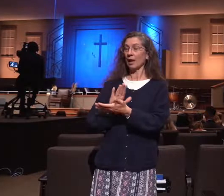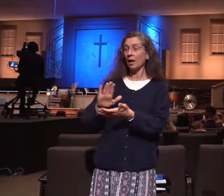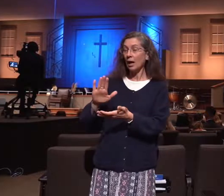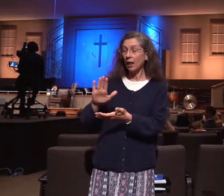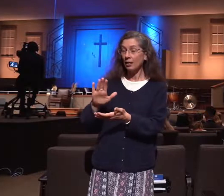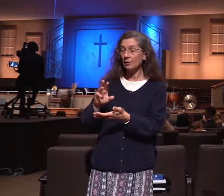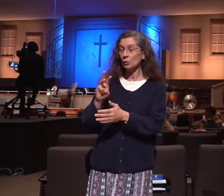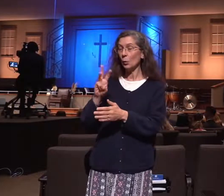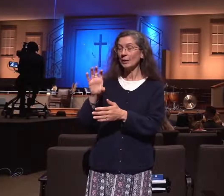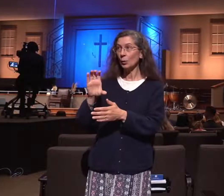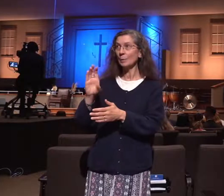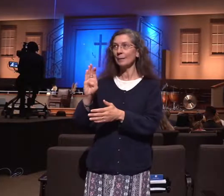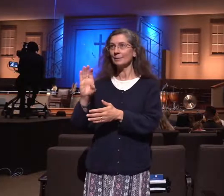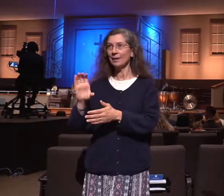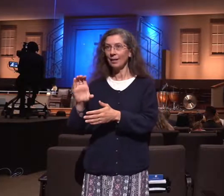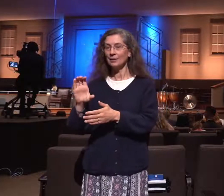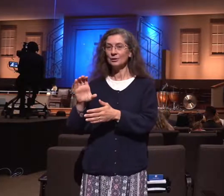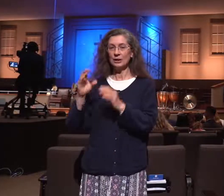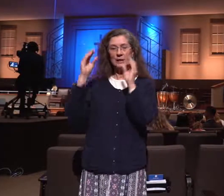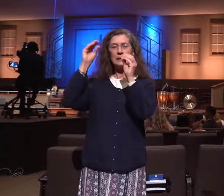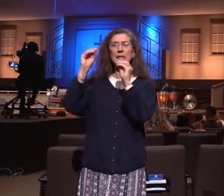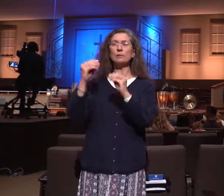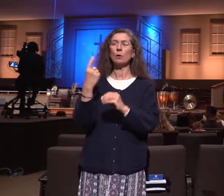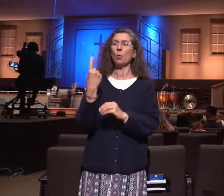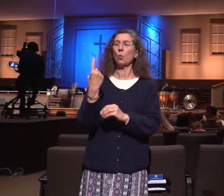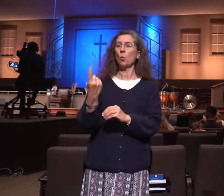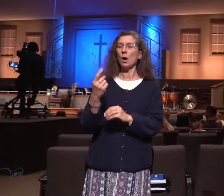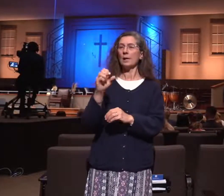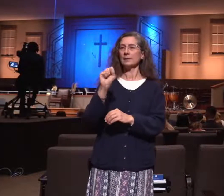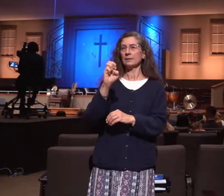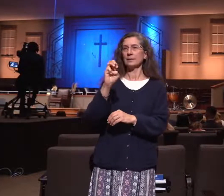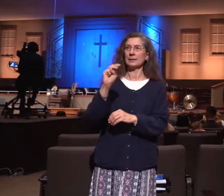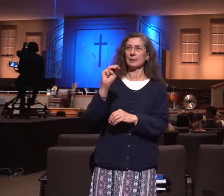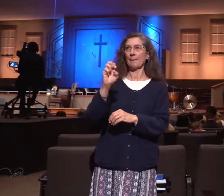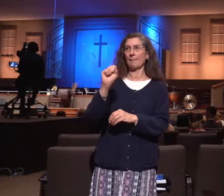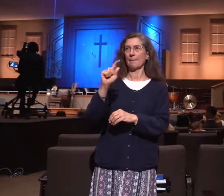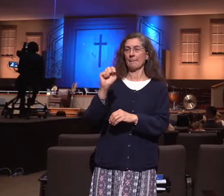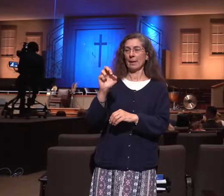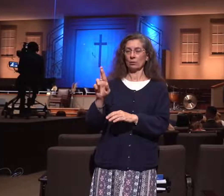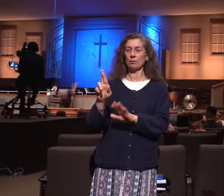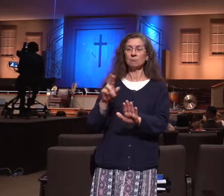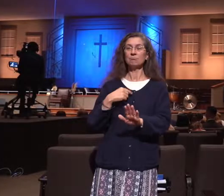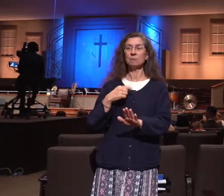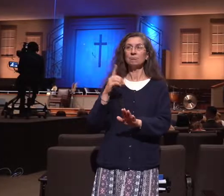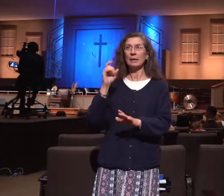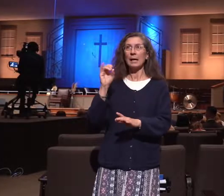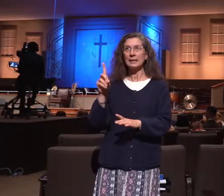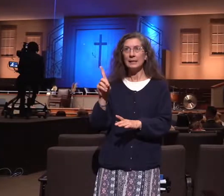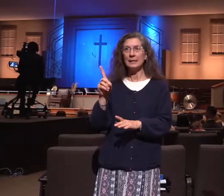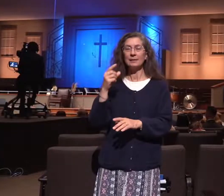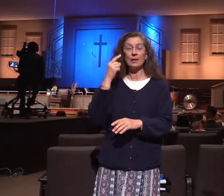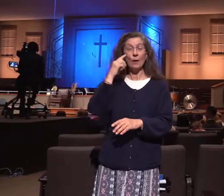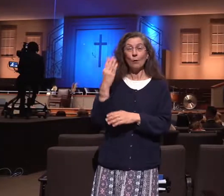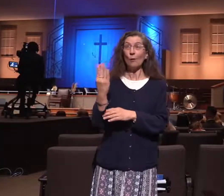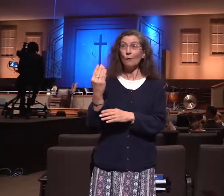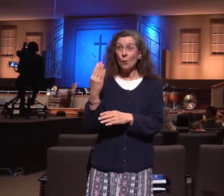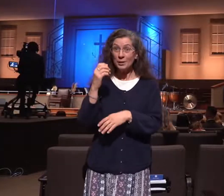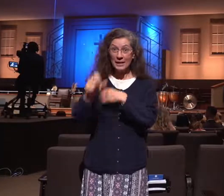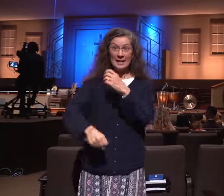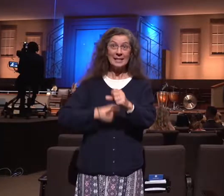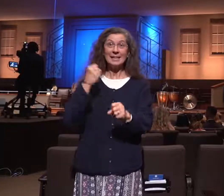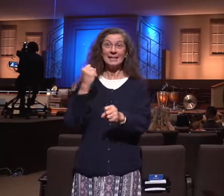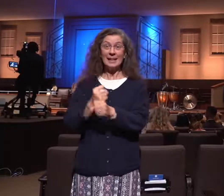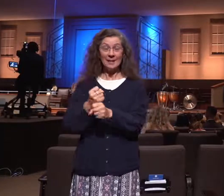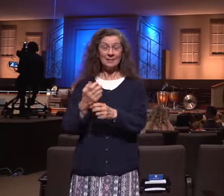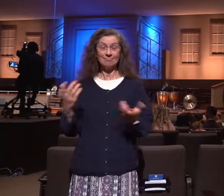one semester. And I did. For 14 years in a row, I taught missions